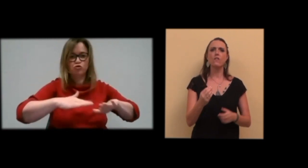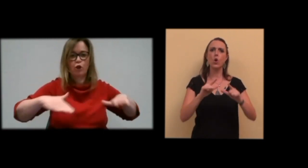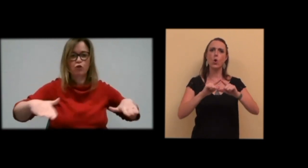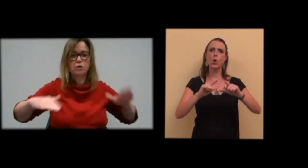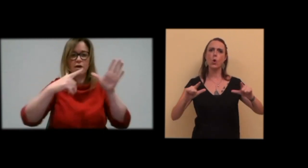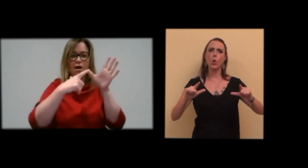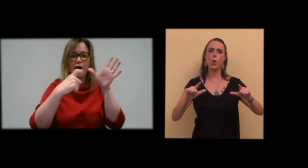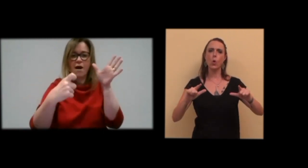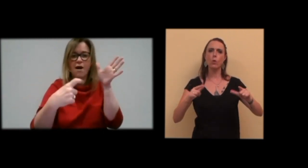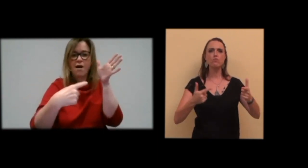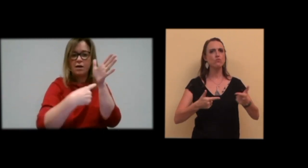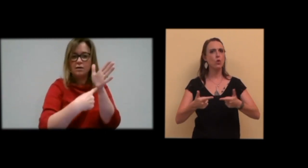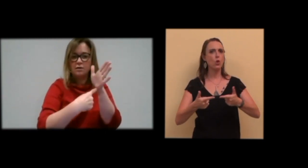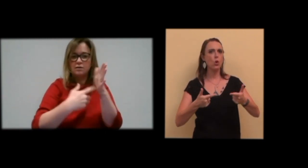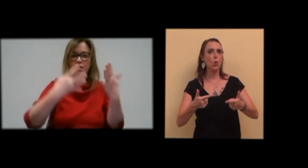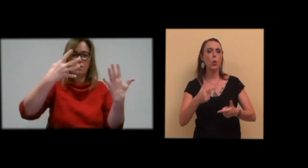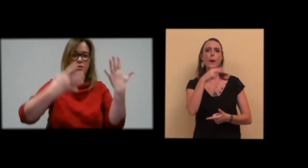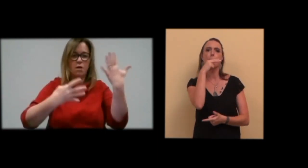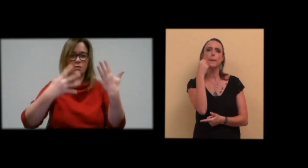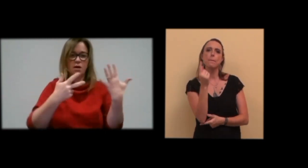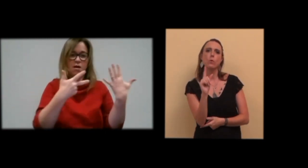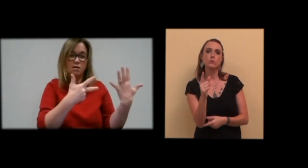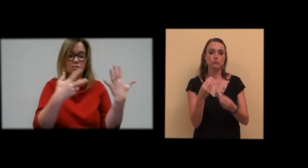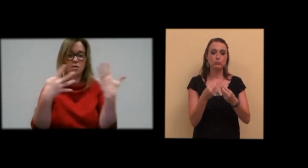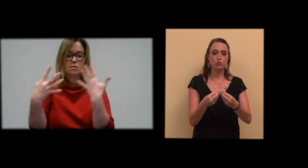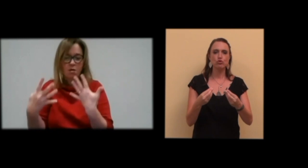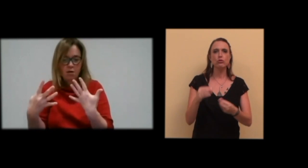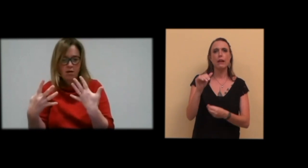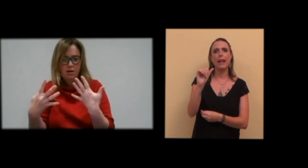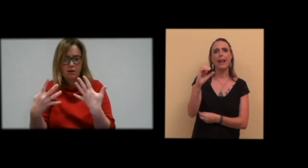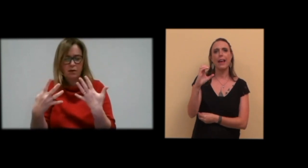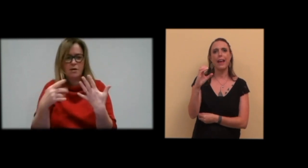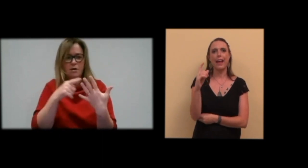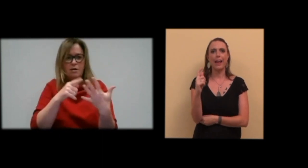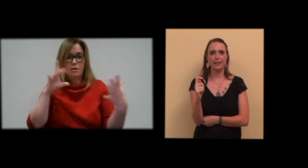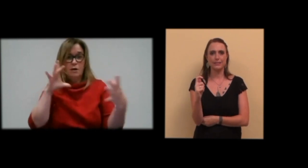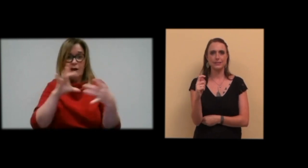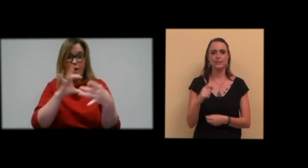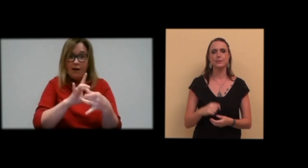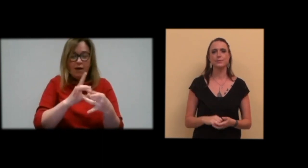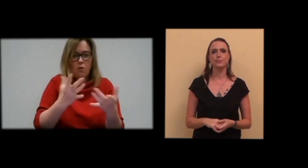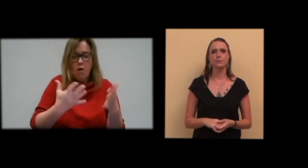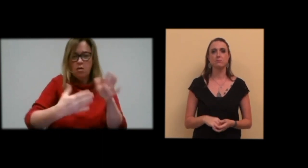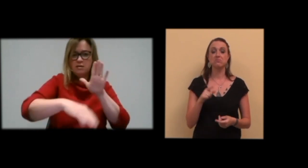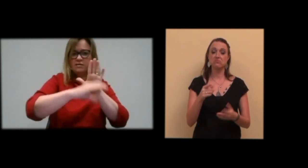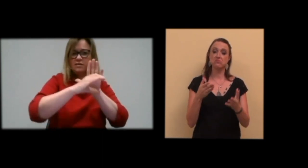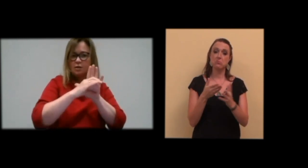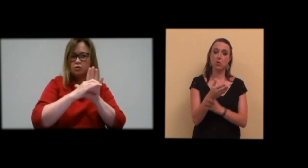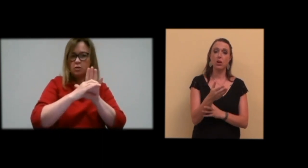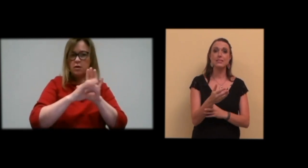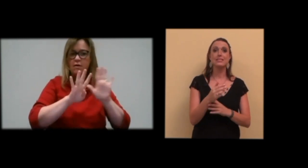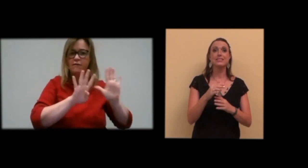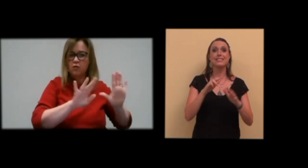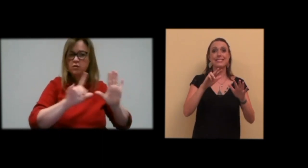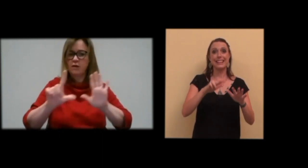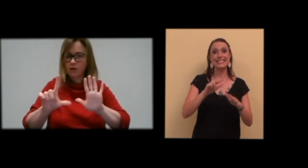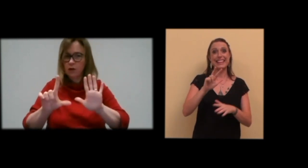In England, we have a law called the Children's Act, and that was passed in